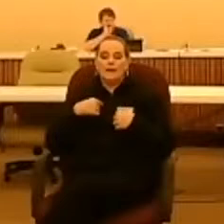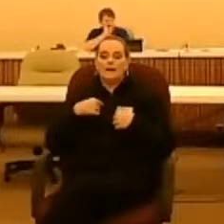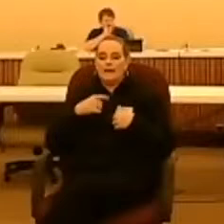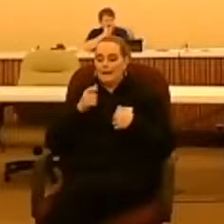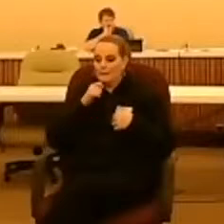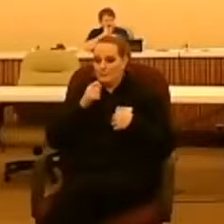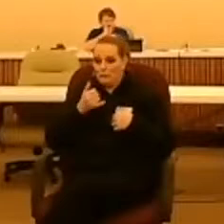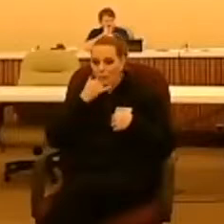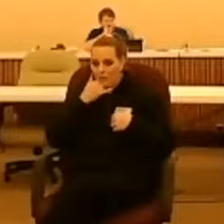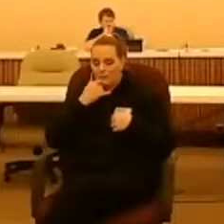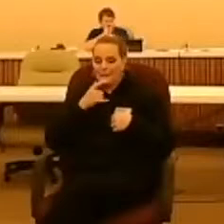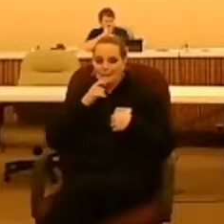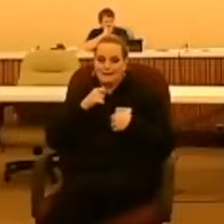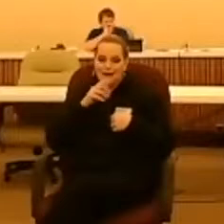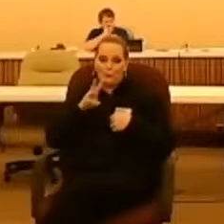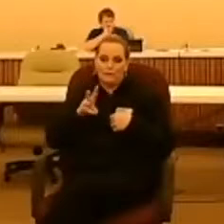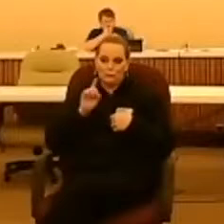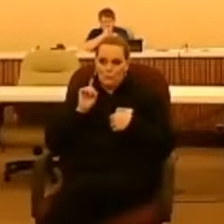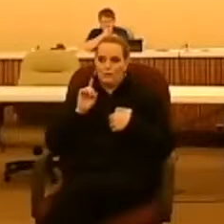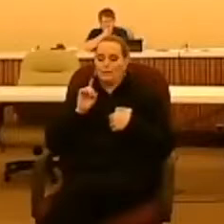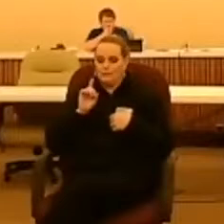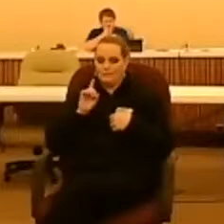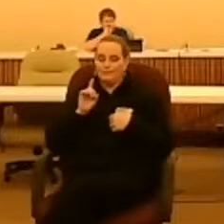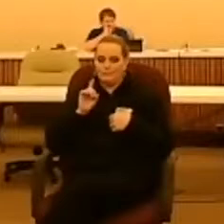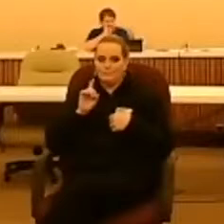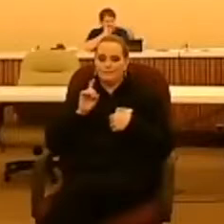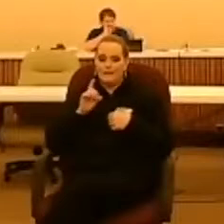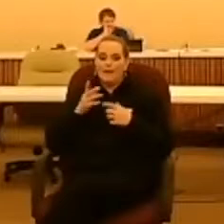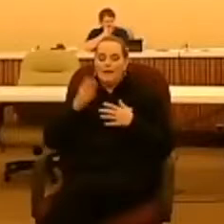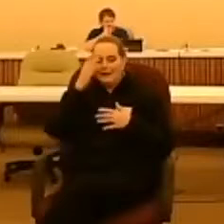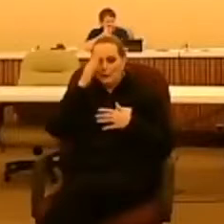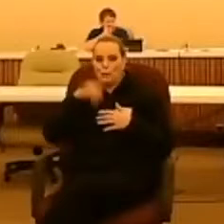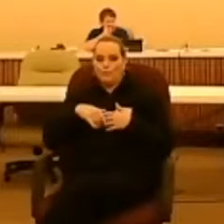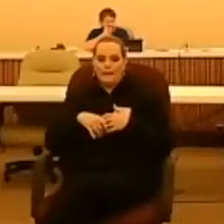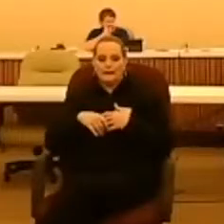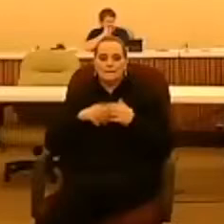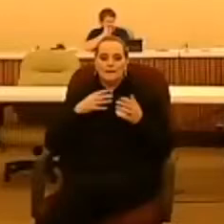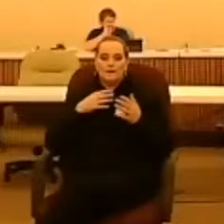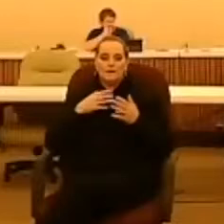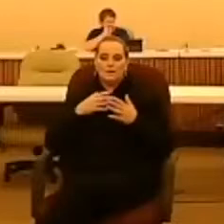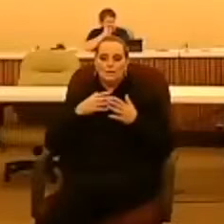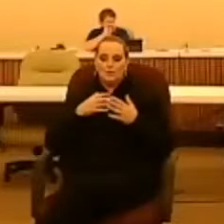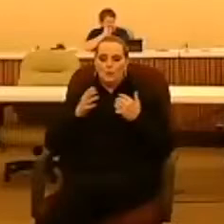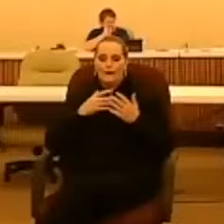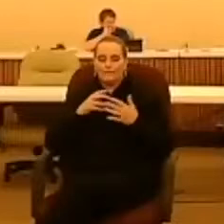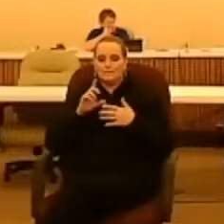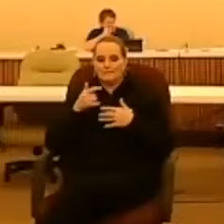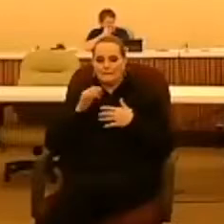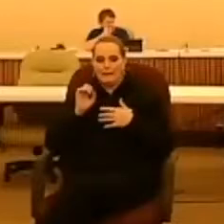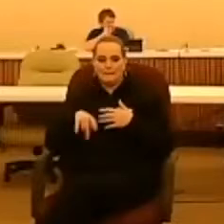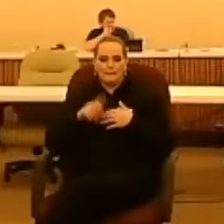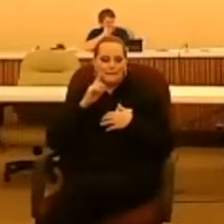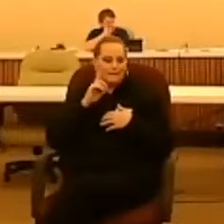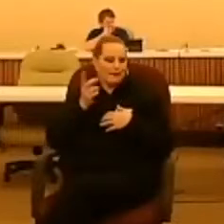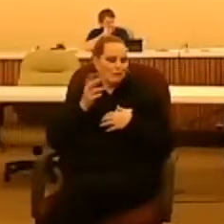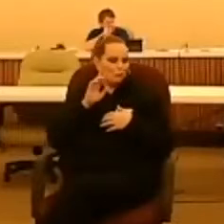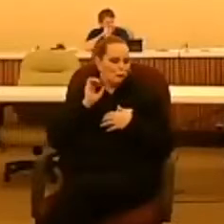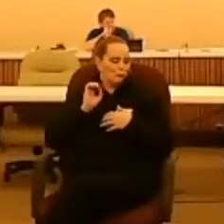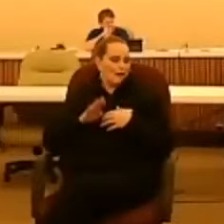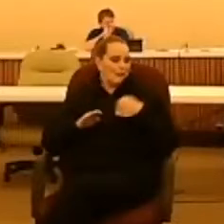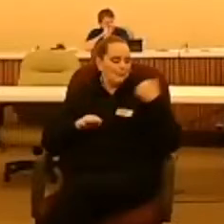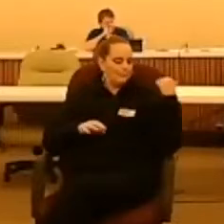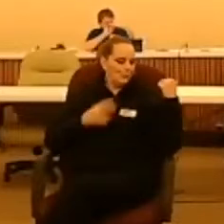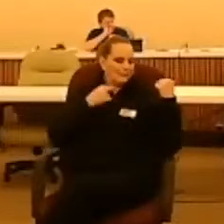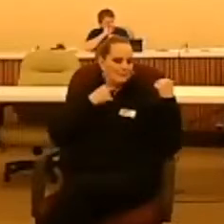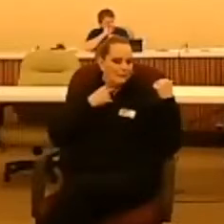in the wrong had I not recused myself. Yeah. And Not I sure know what the that right answer is. whoever's lap it got dumped on, I think Rob, you,